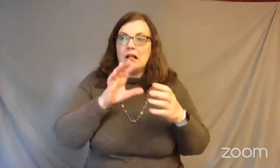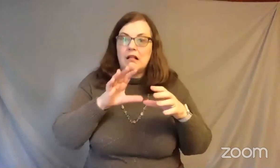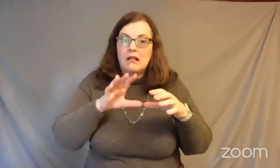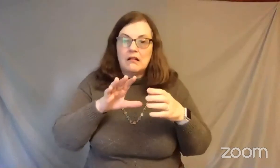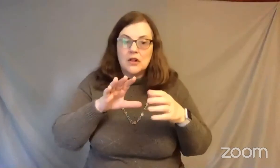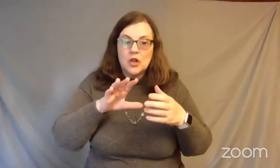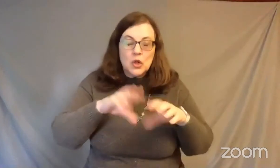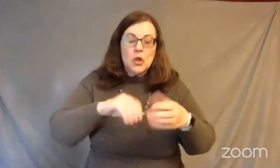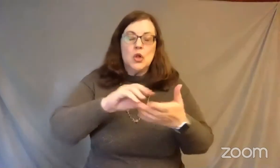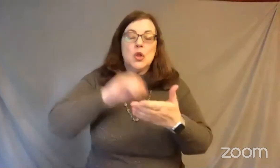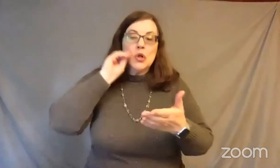there's delayed